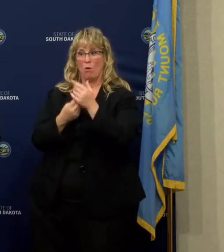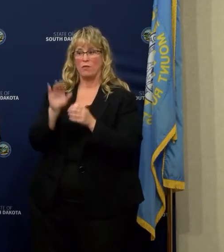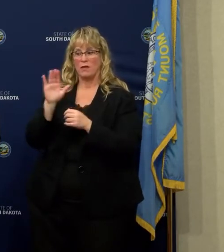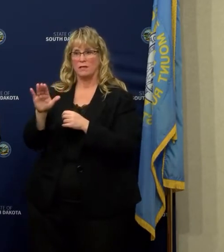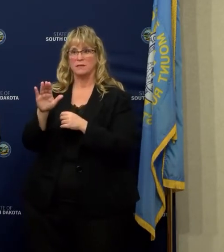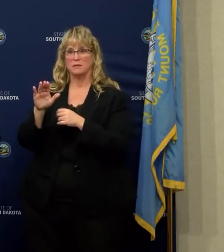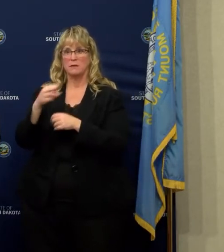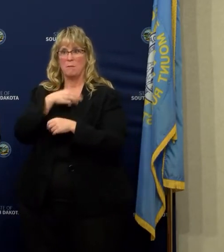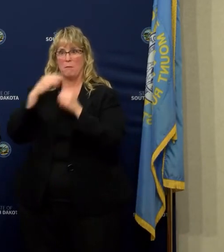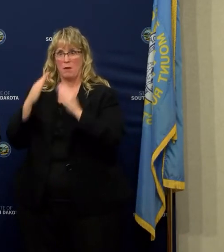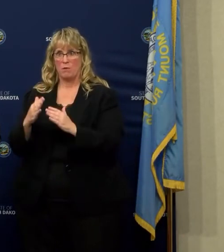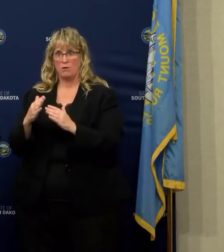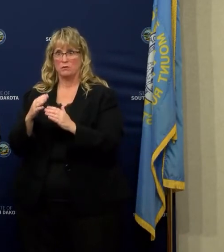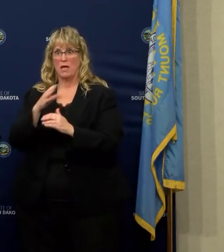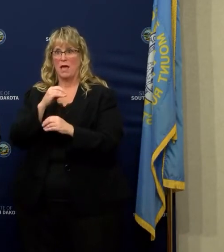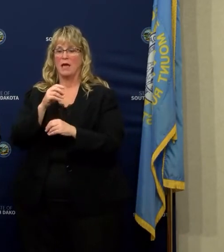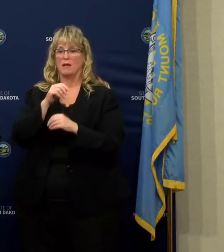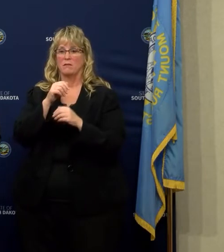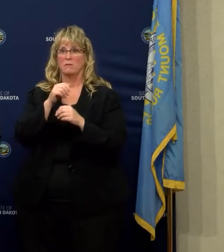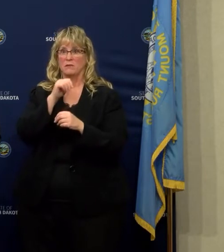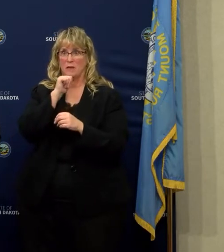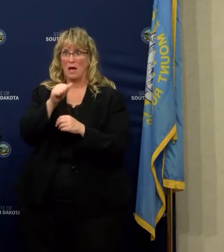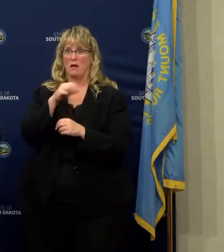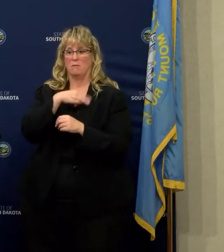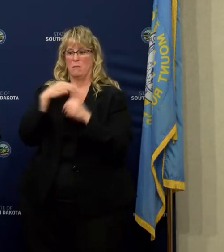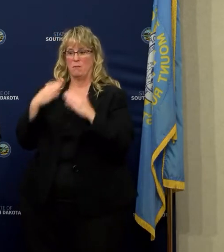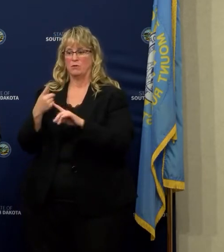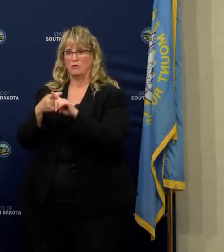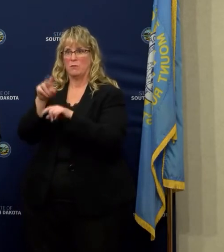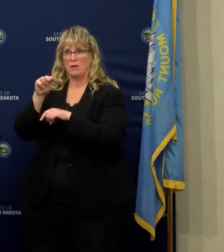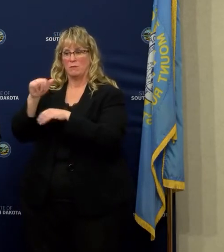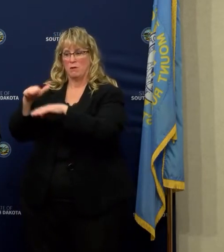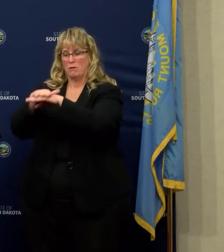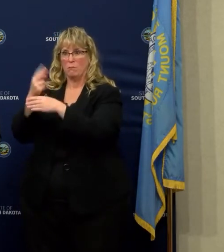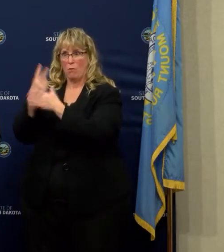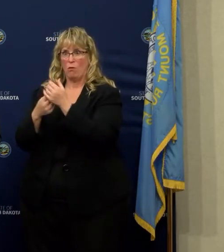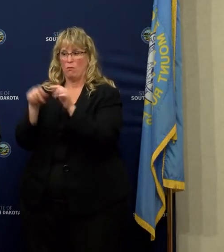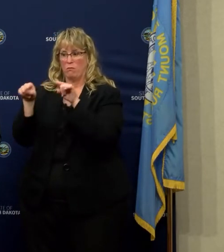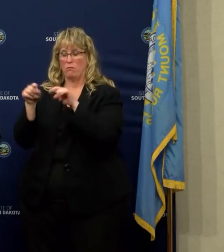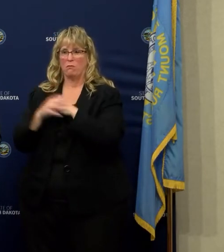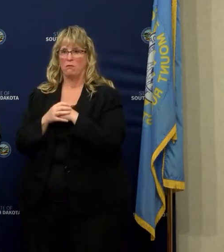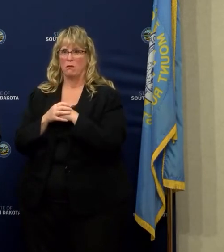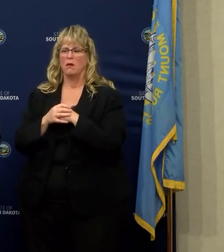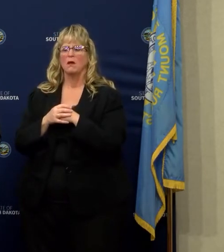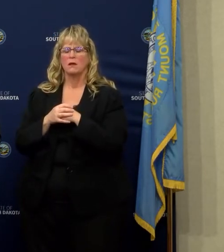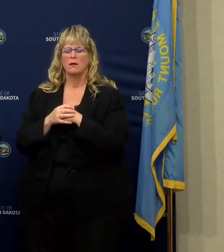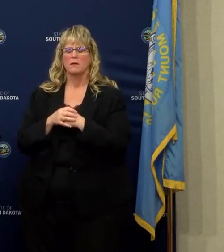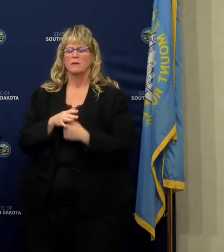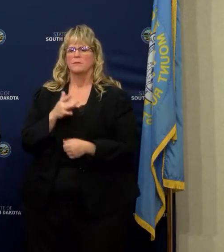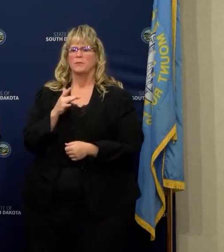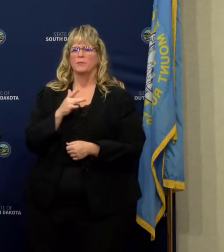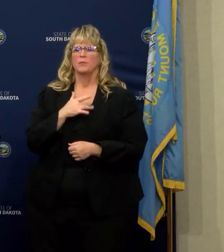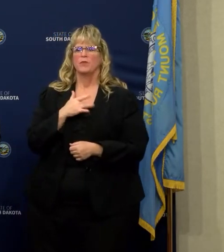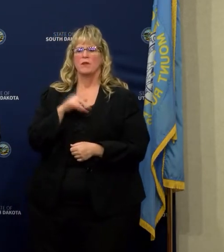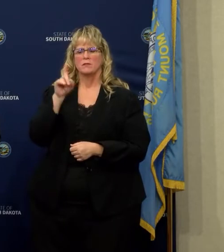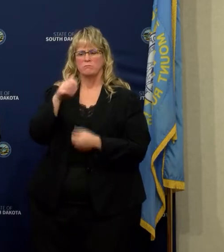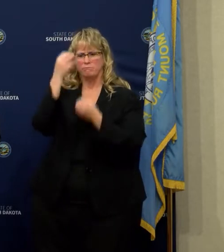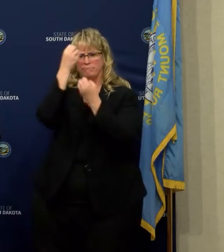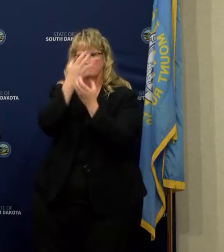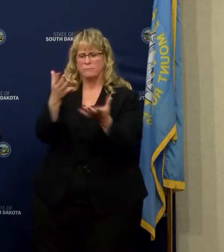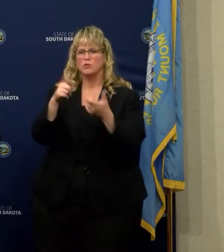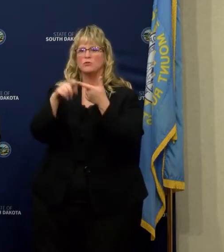tribal members and from non-tribal members. And so we felt it was necessary to share